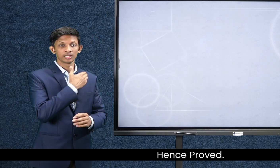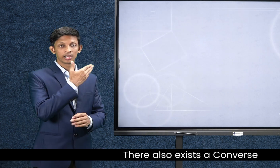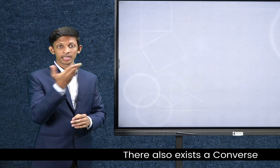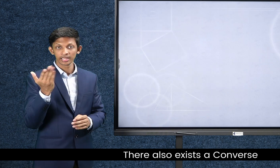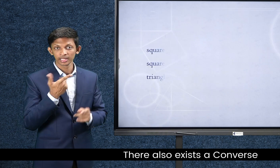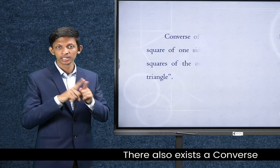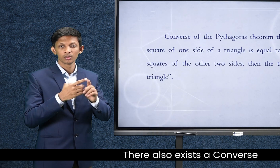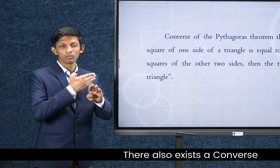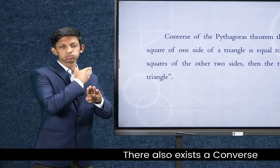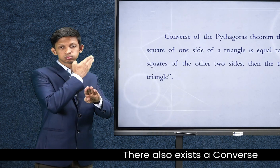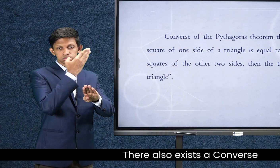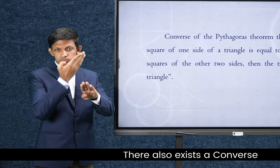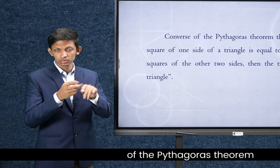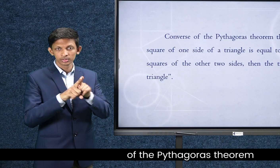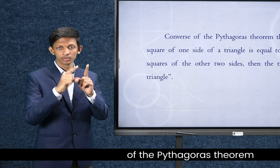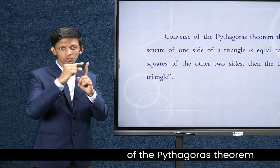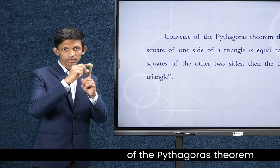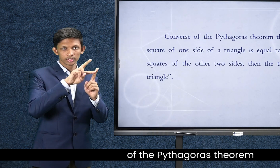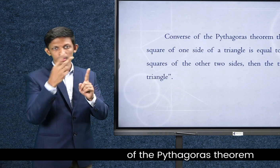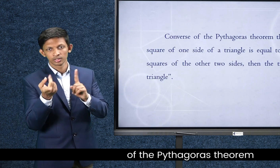There also exists a converse of the Pythagoras theorem